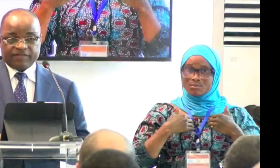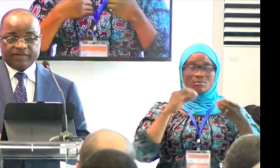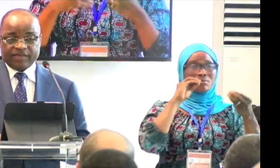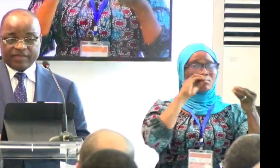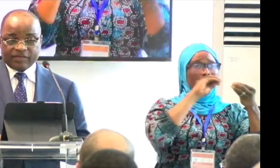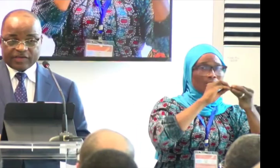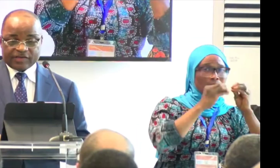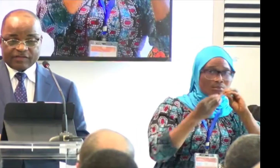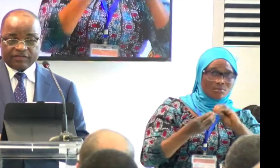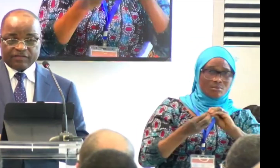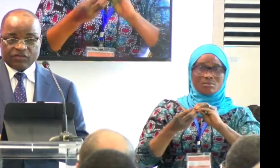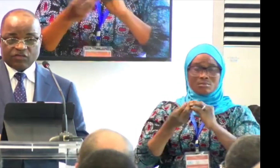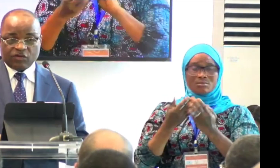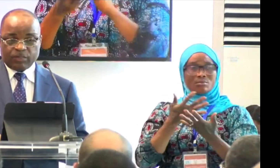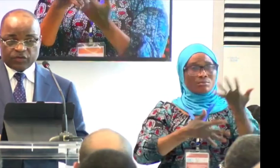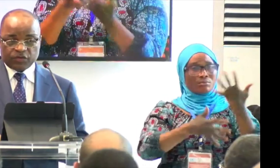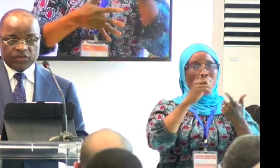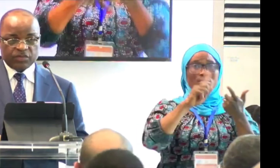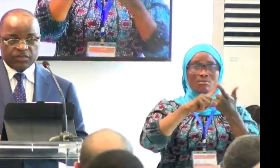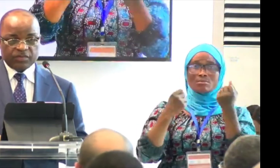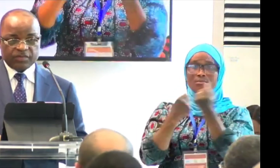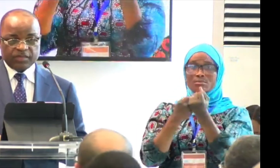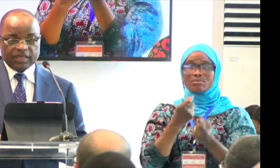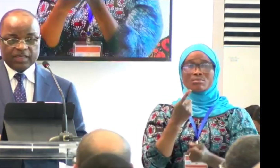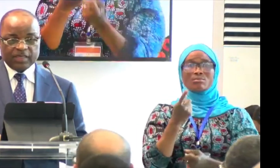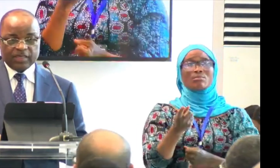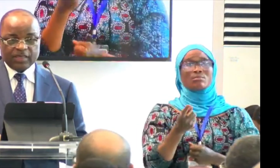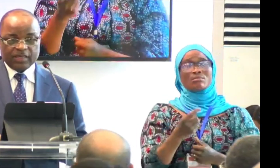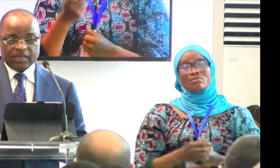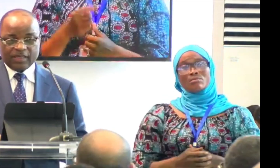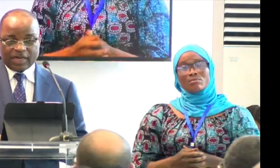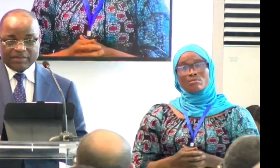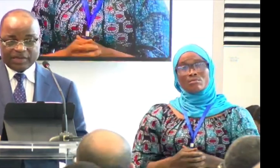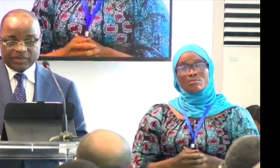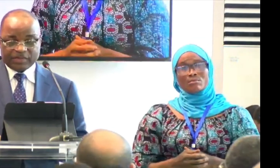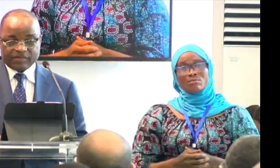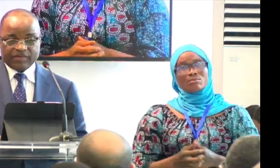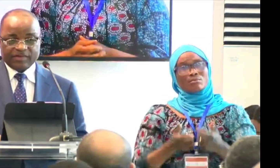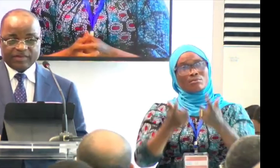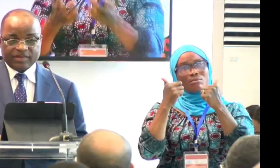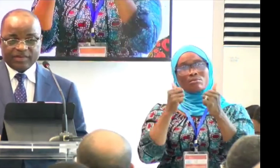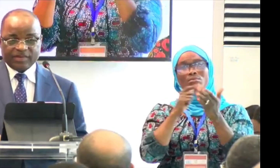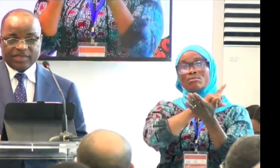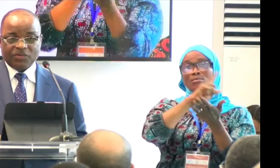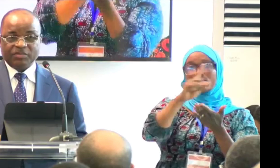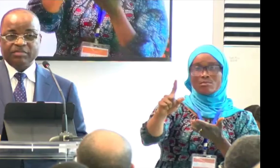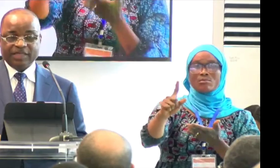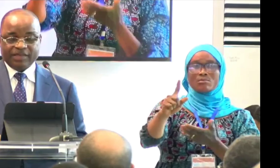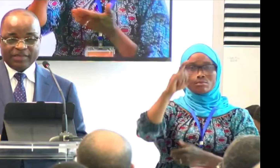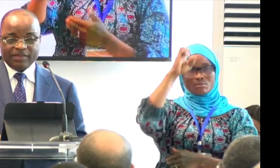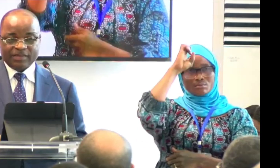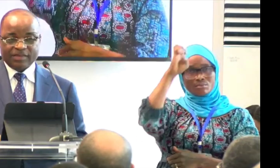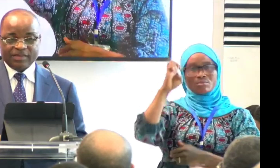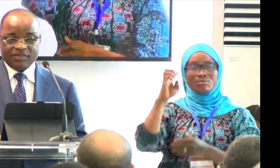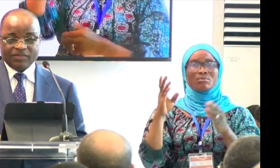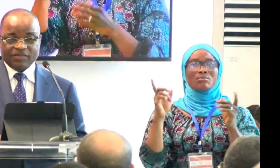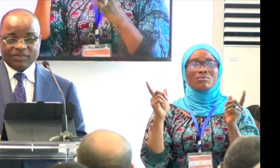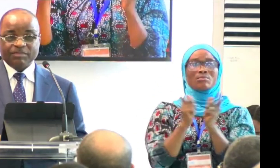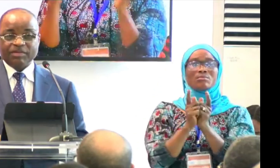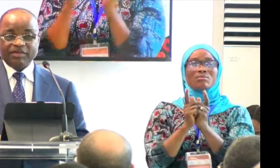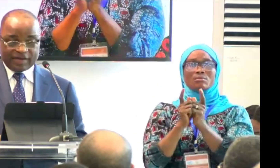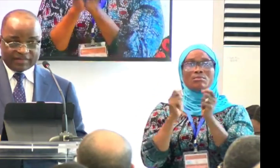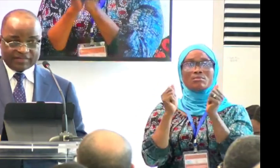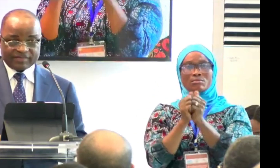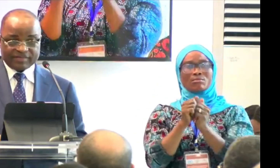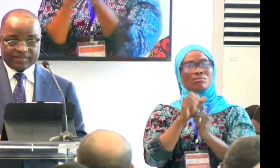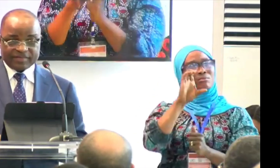of initiatives supported. In the coming weeks, he will be meeting